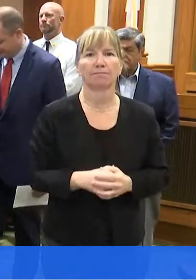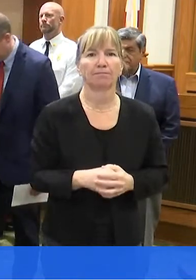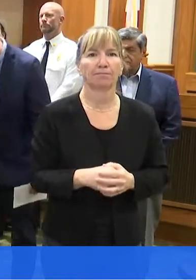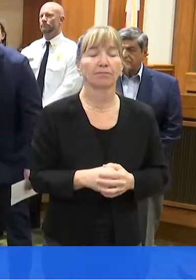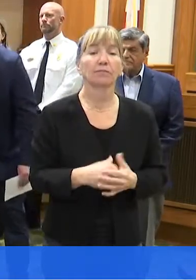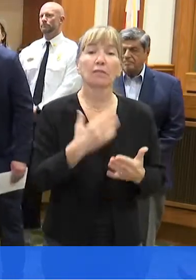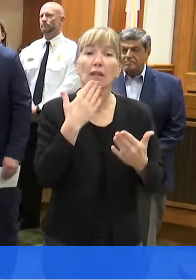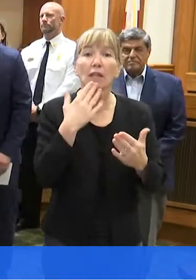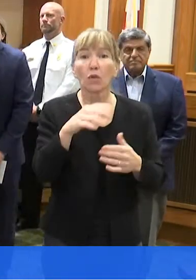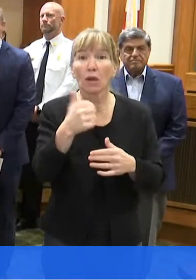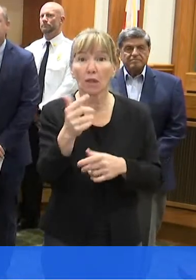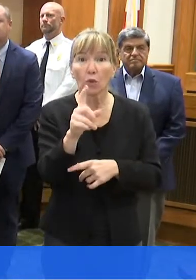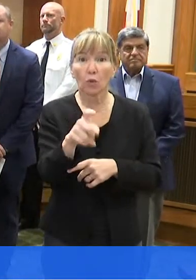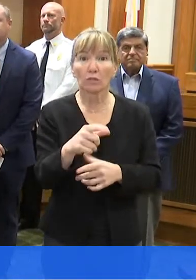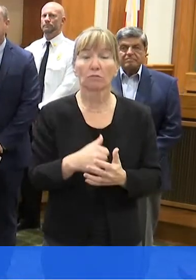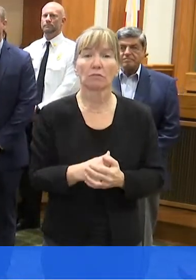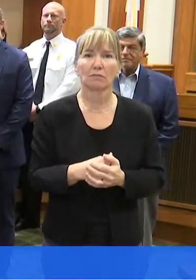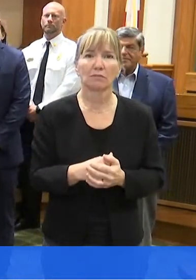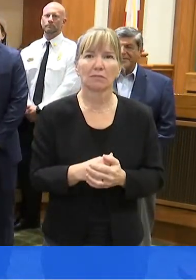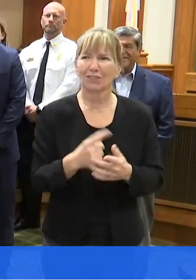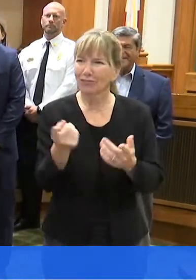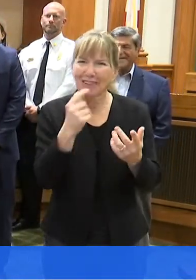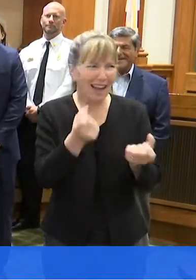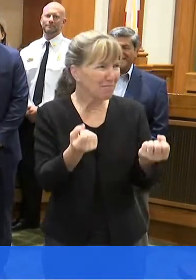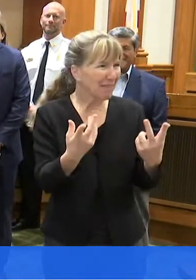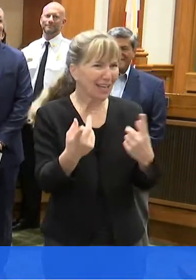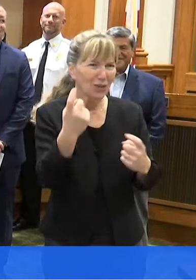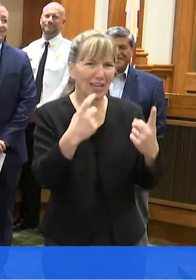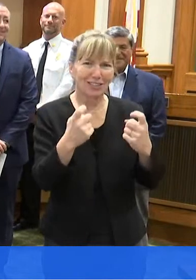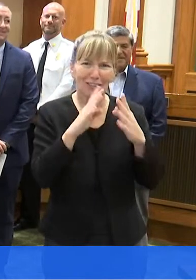Thank you. Any other questions? You guys are quiet this morning.